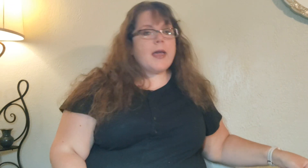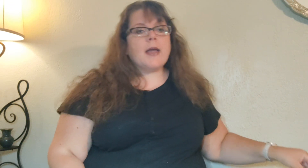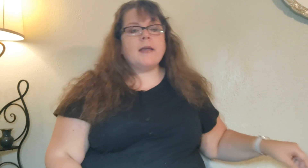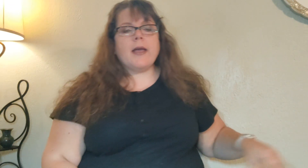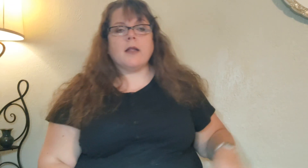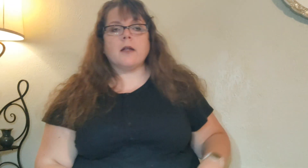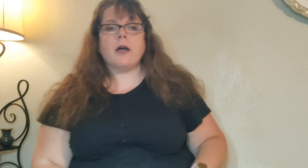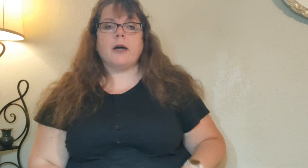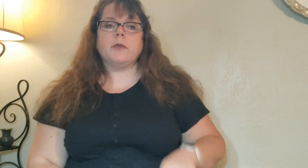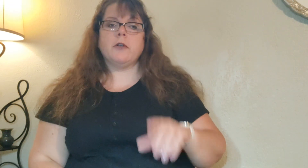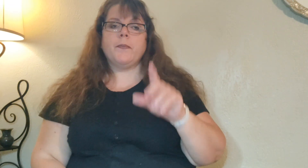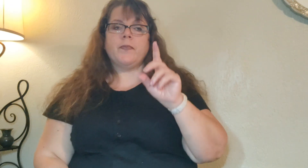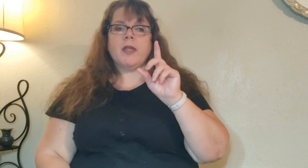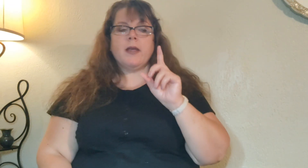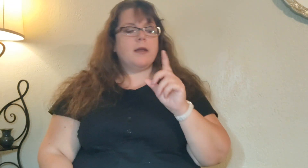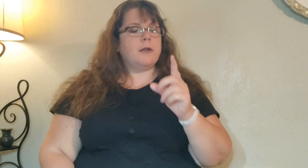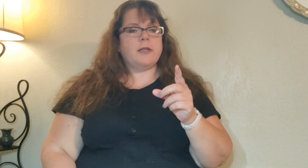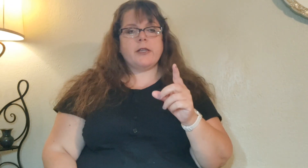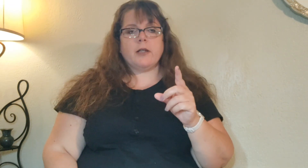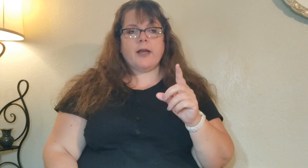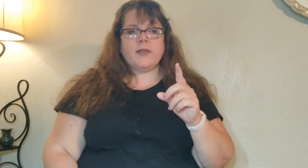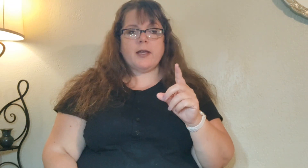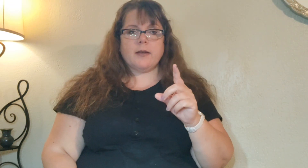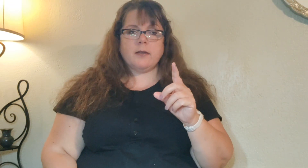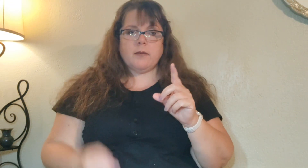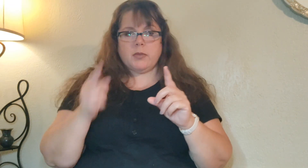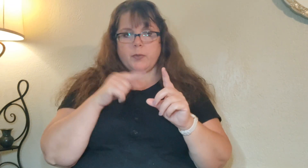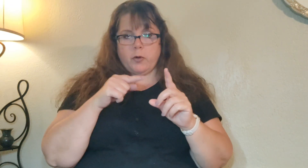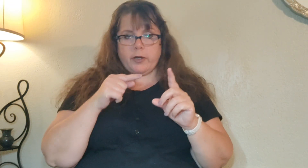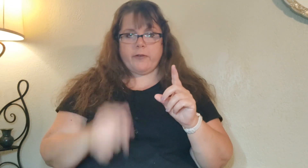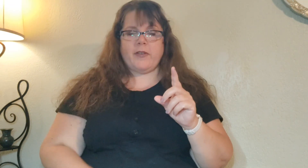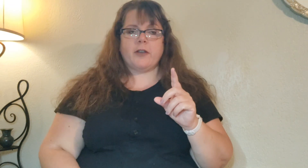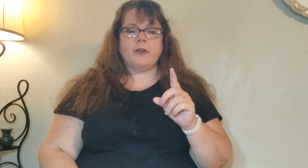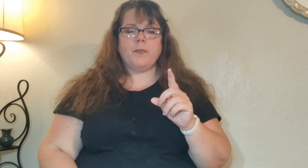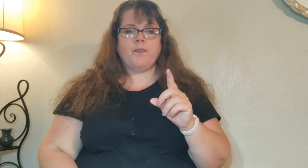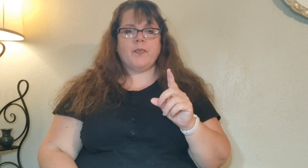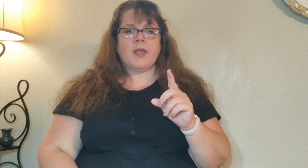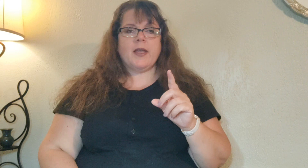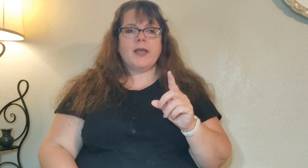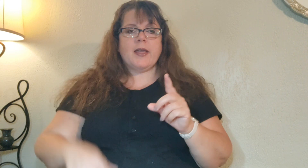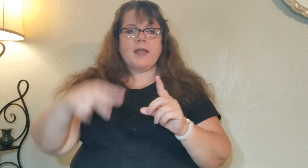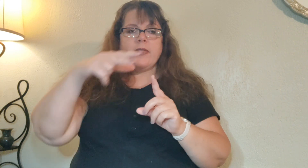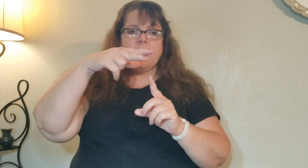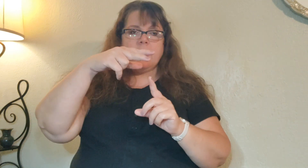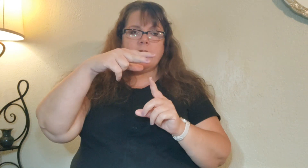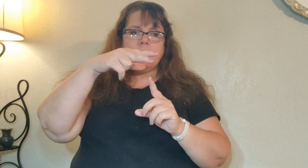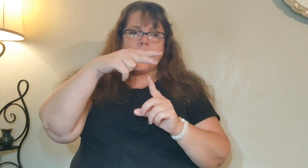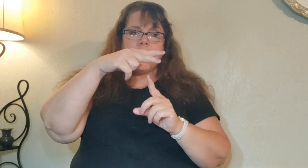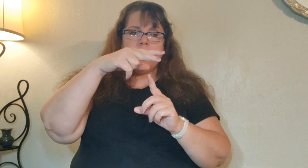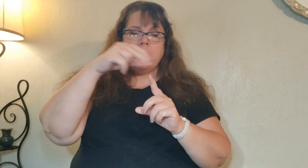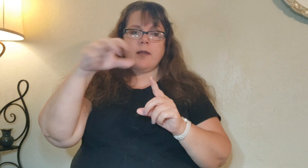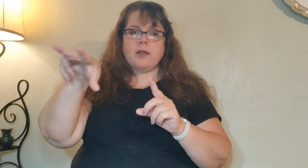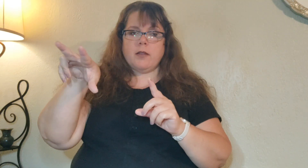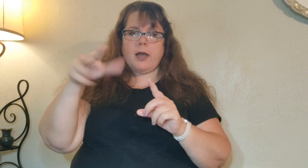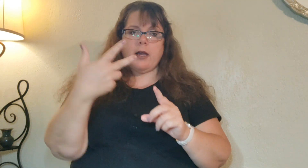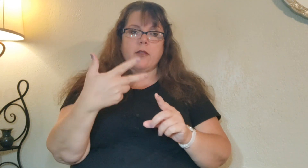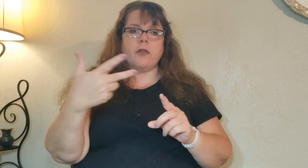And helicopter, you take your left hand with the pointer finger, and then the